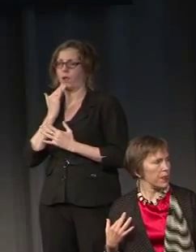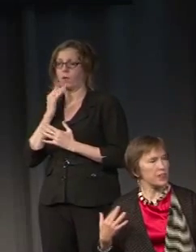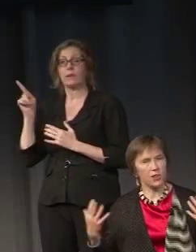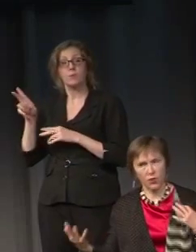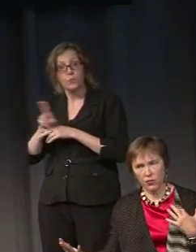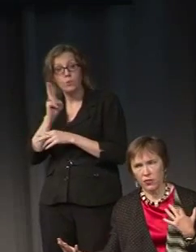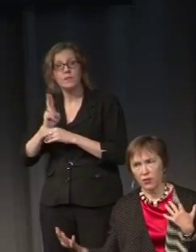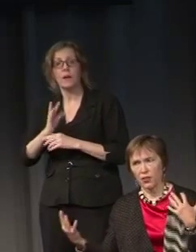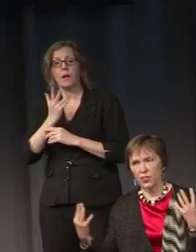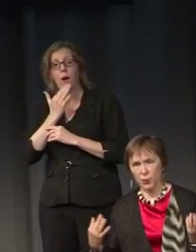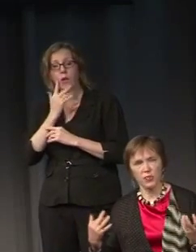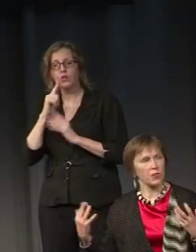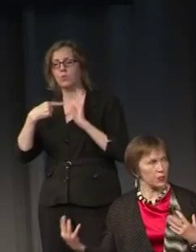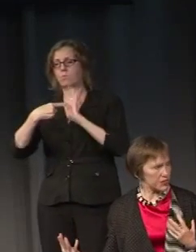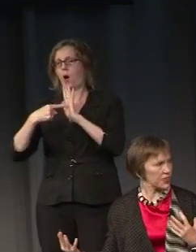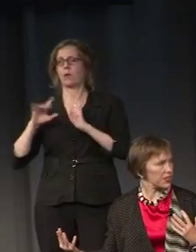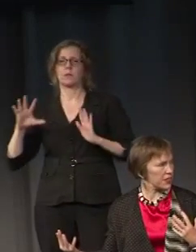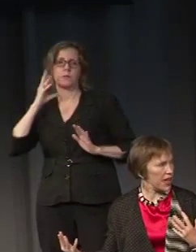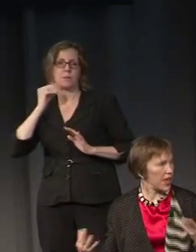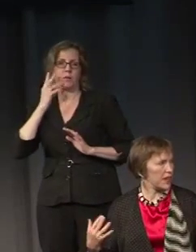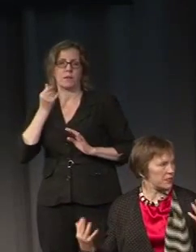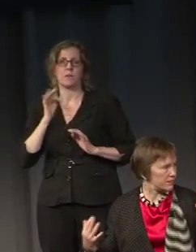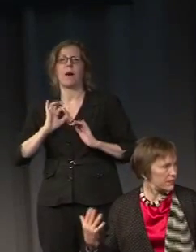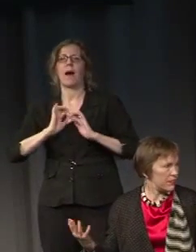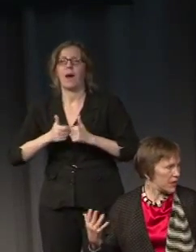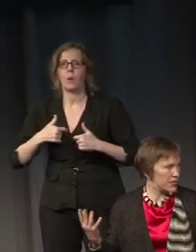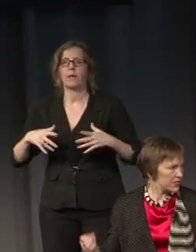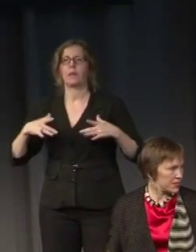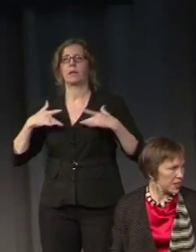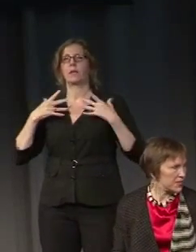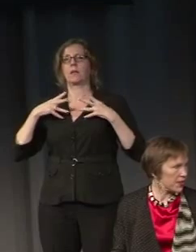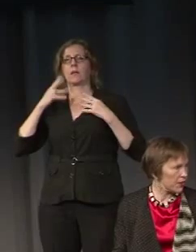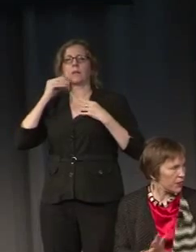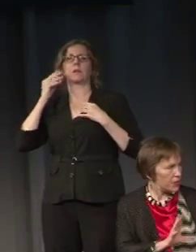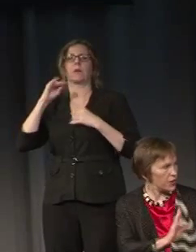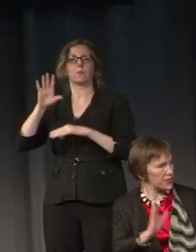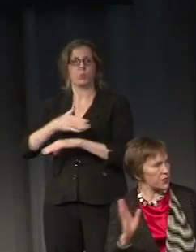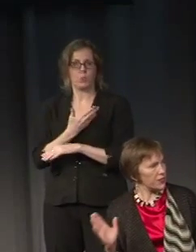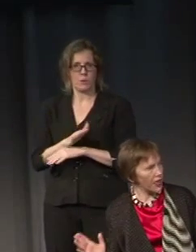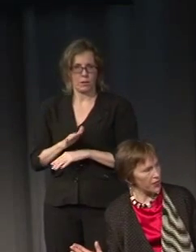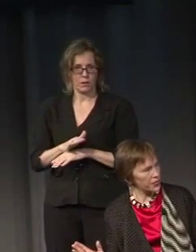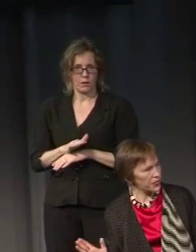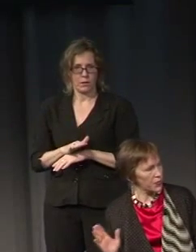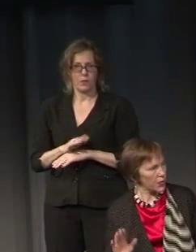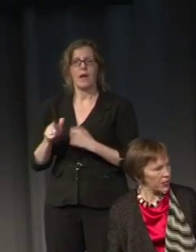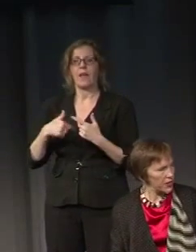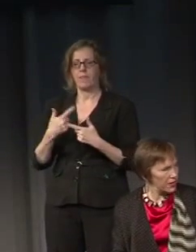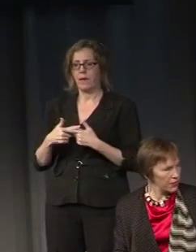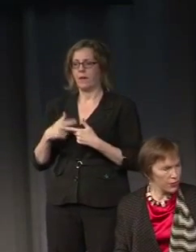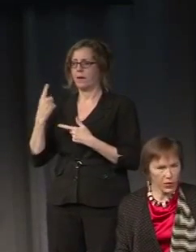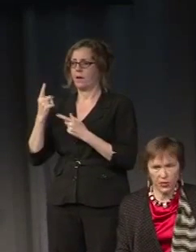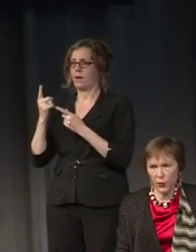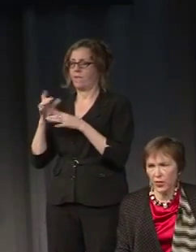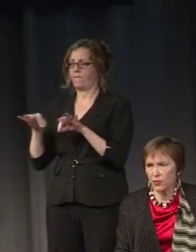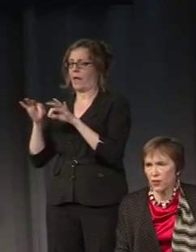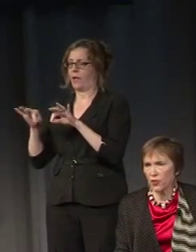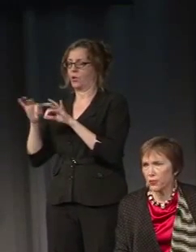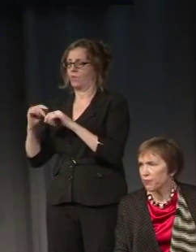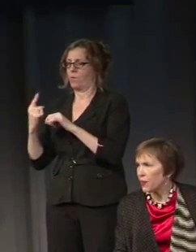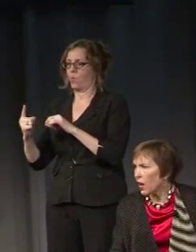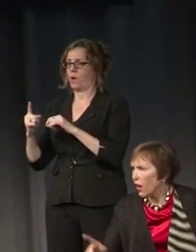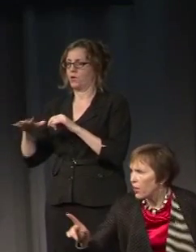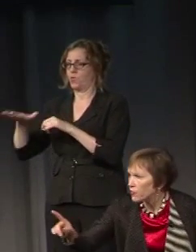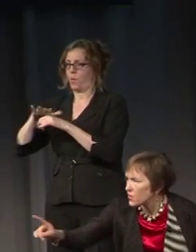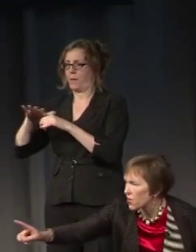model his own experience of music. And that, maybe there's a sense there of transferring values from one domain to